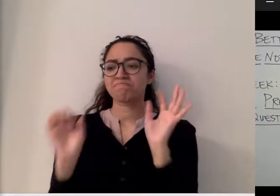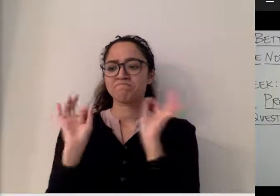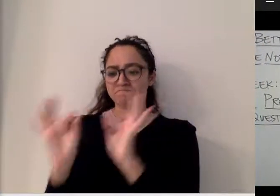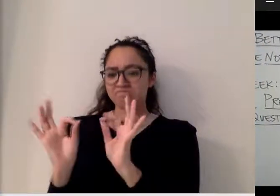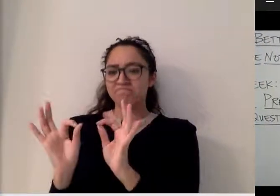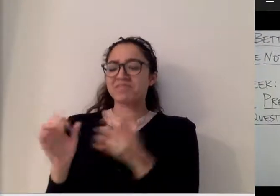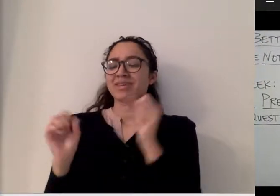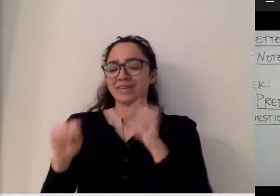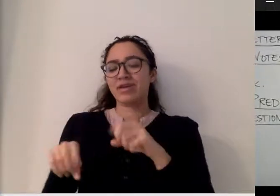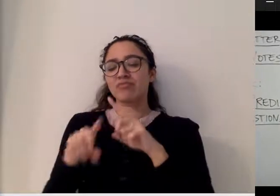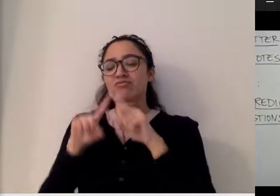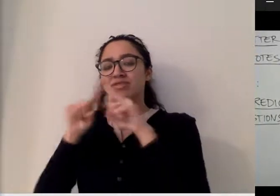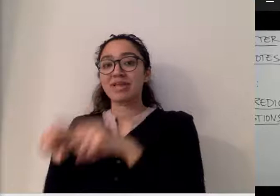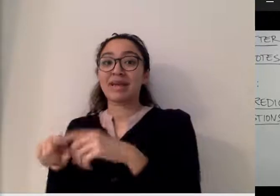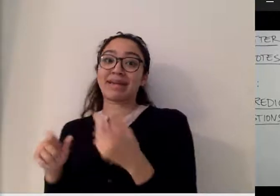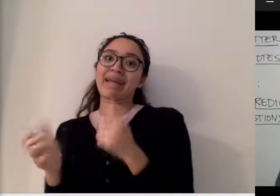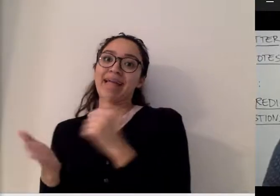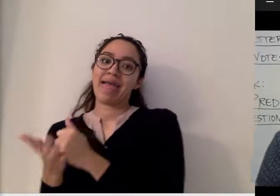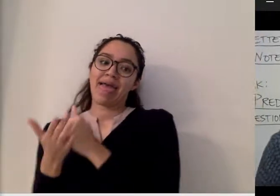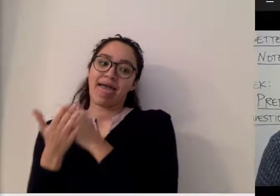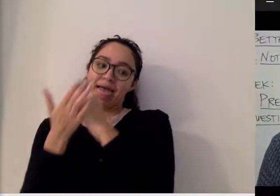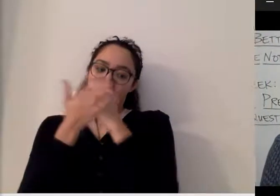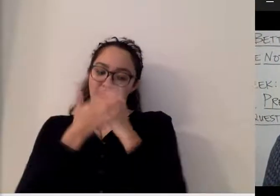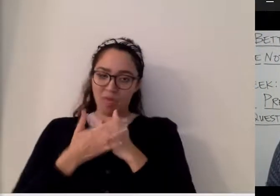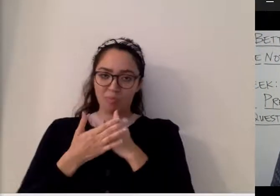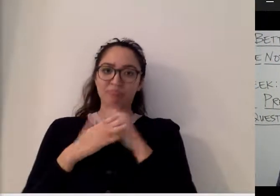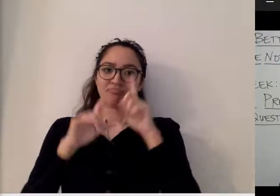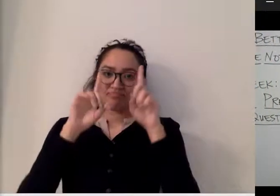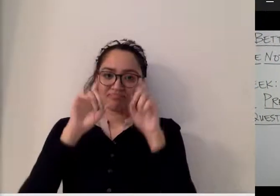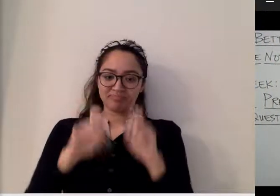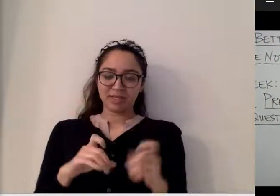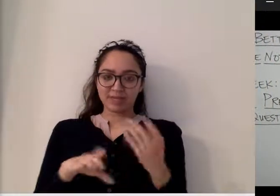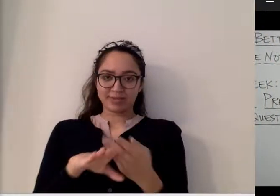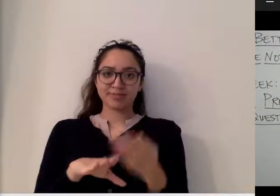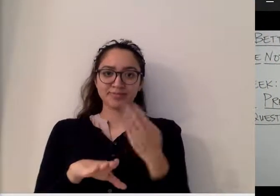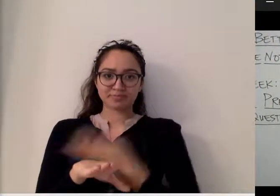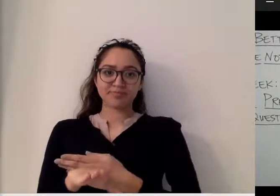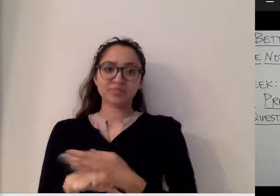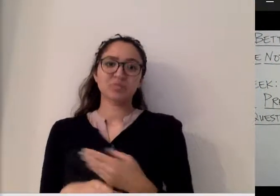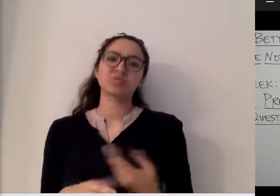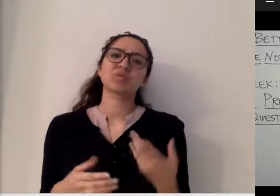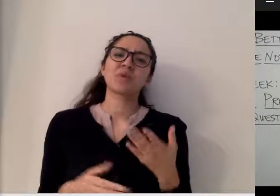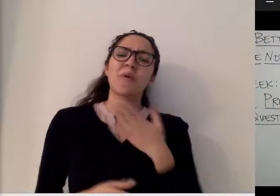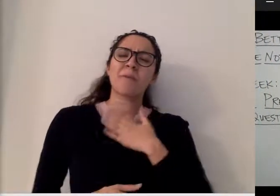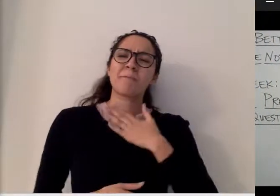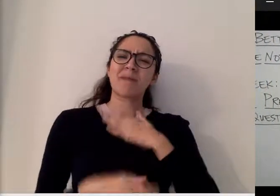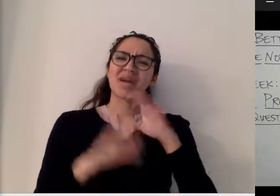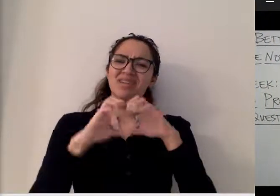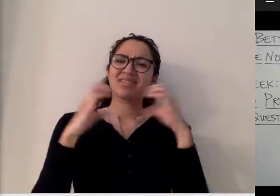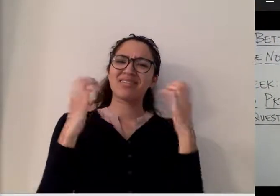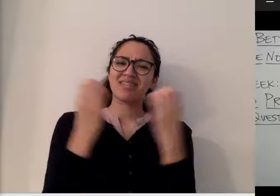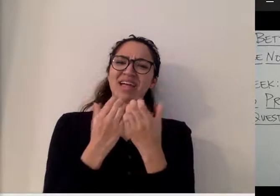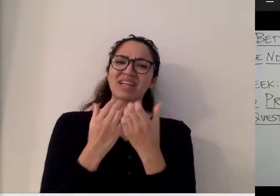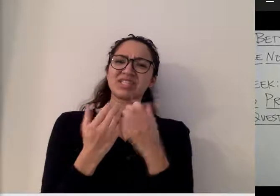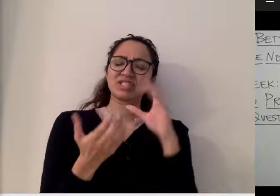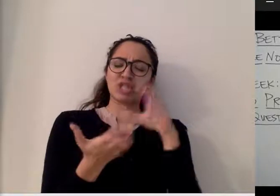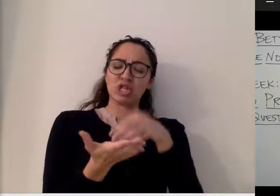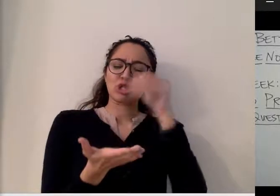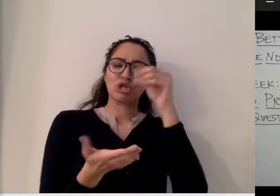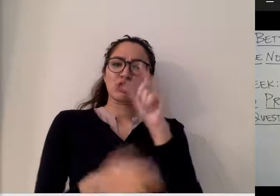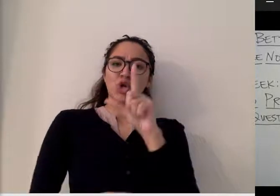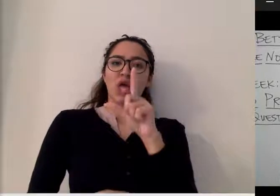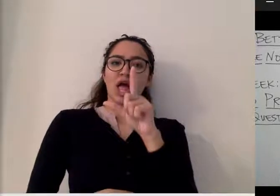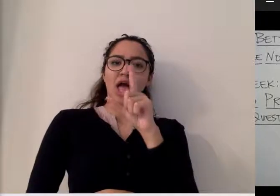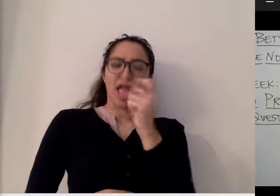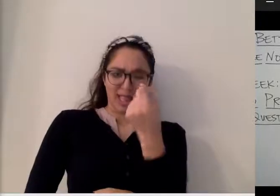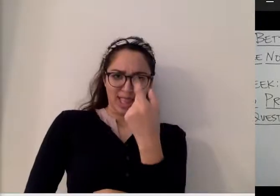as a result. The class that I teach, which is Learn 11, the study skills course, my students are required